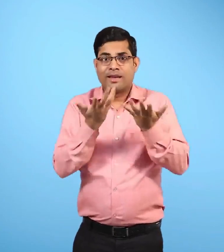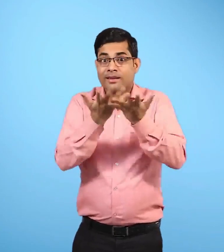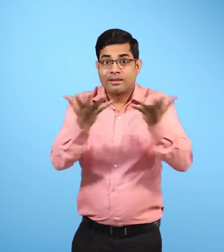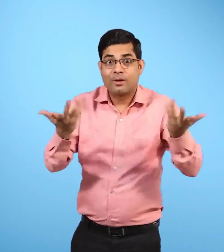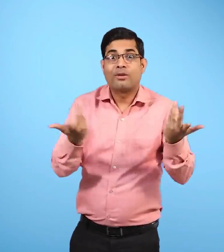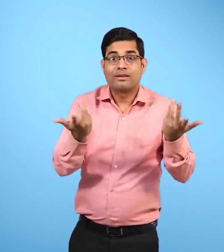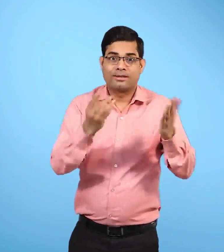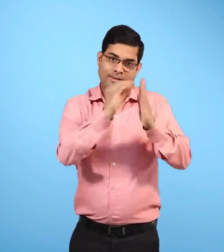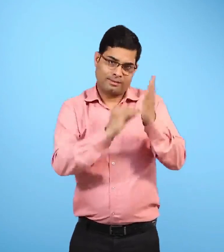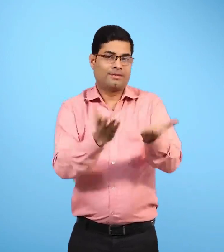its source.